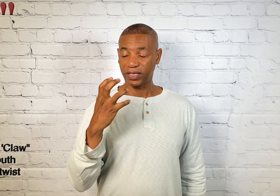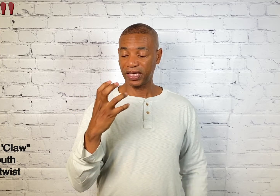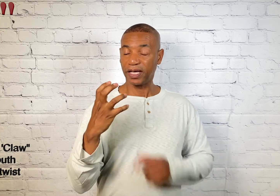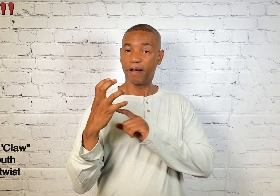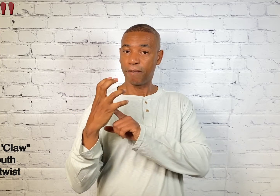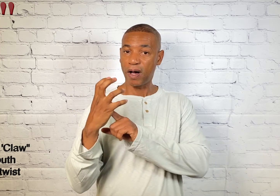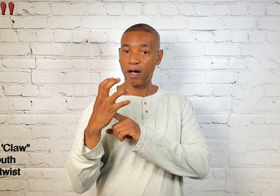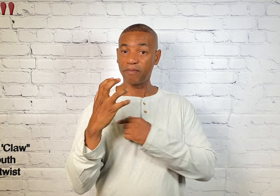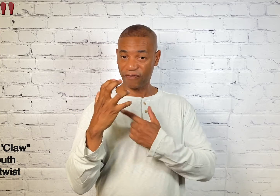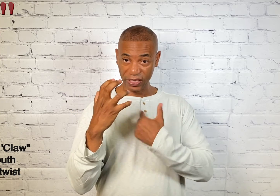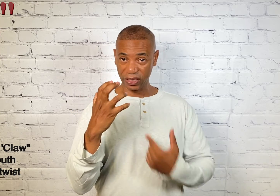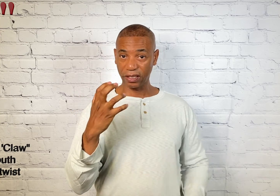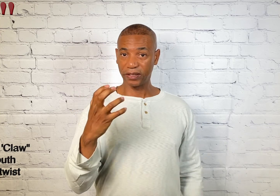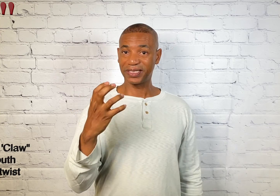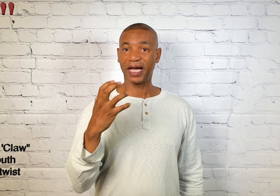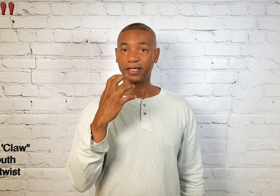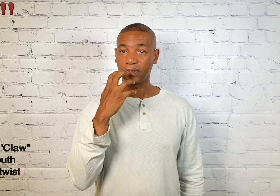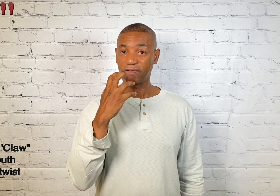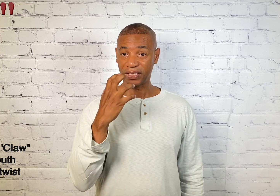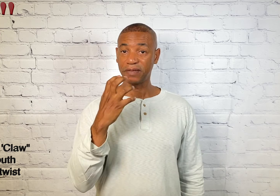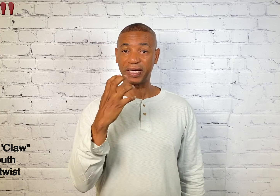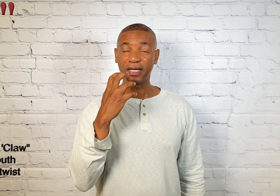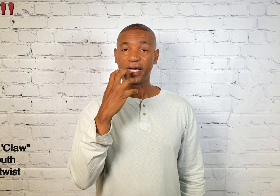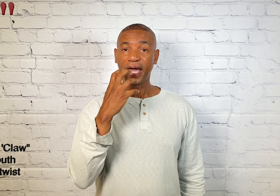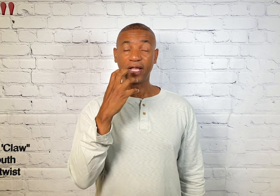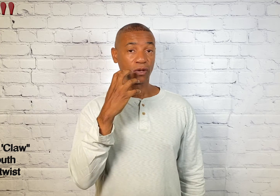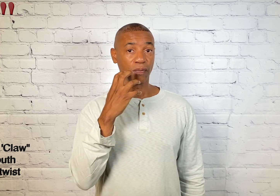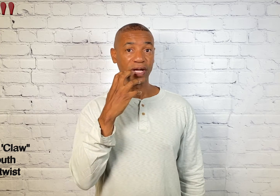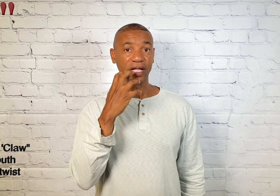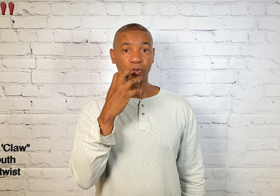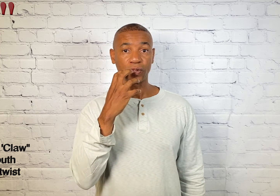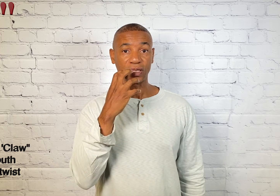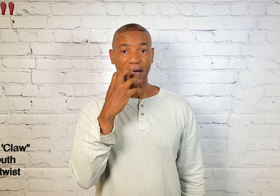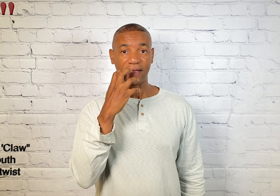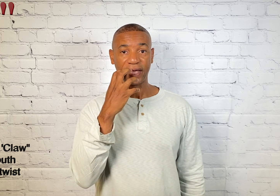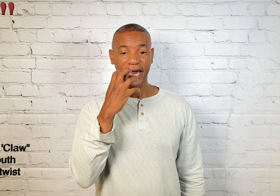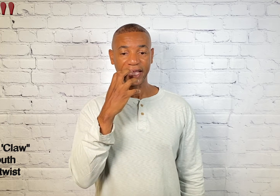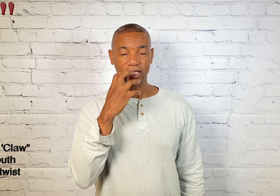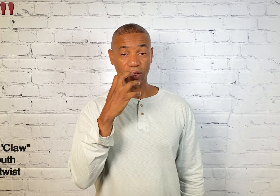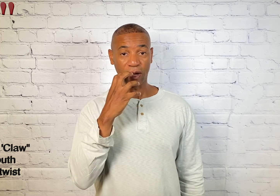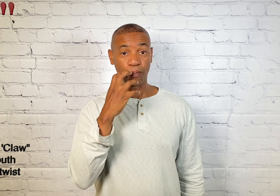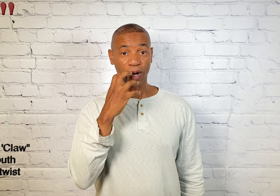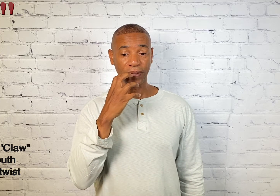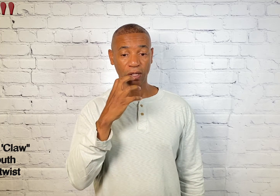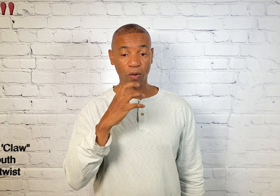the palm facing the signer, facing me, and you're going to bring it up towards the mouth, and then it's going to abruptly go